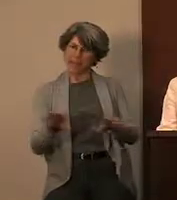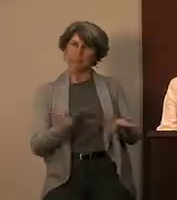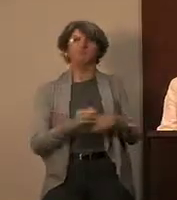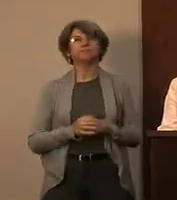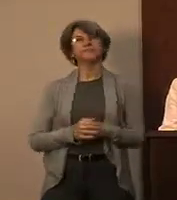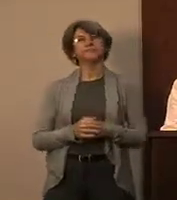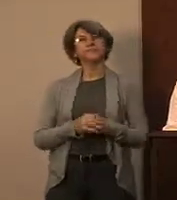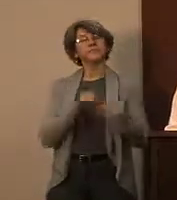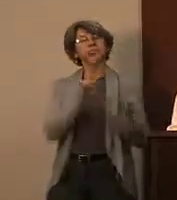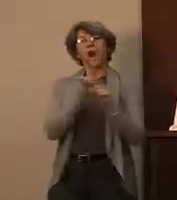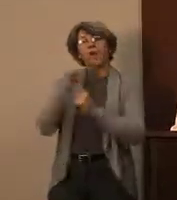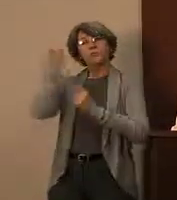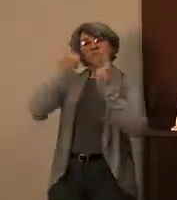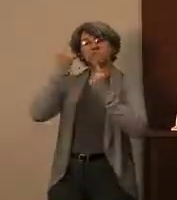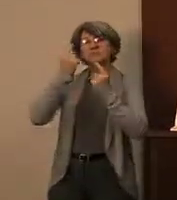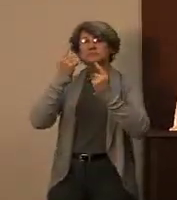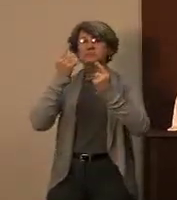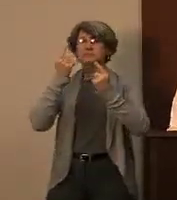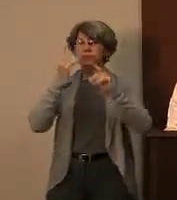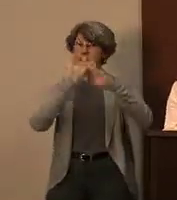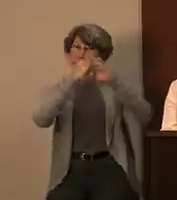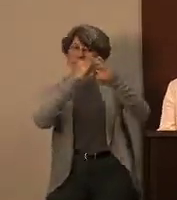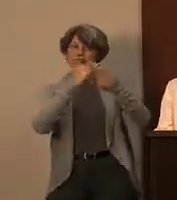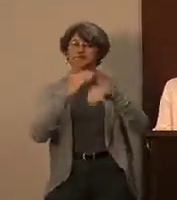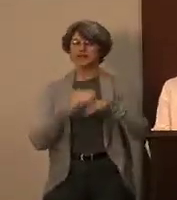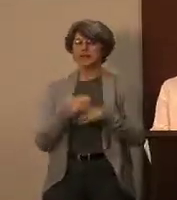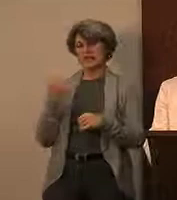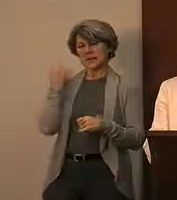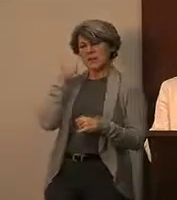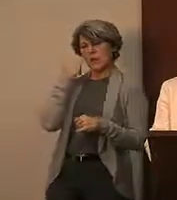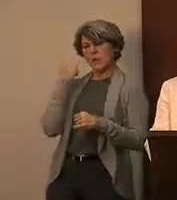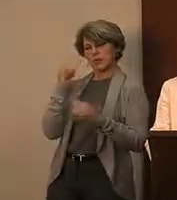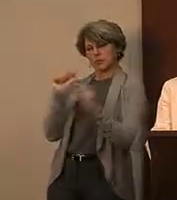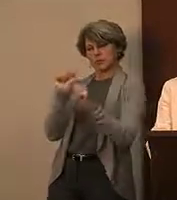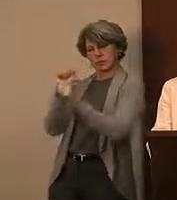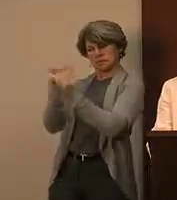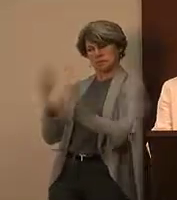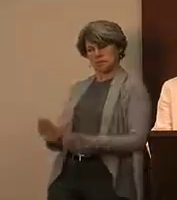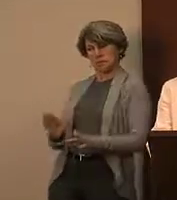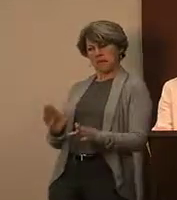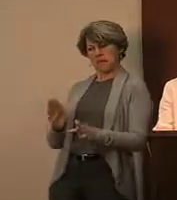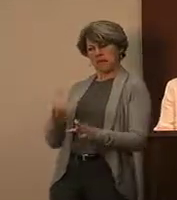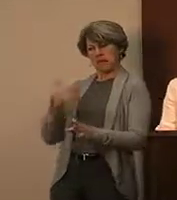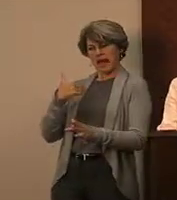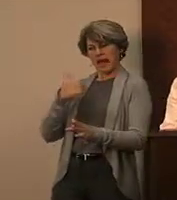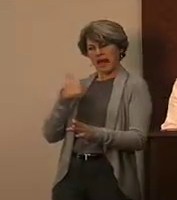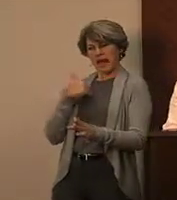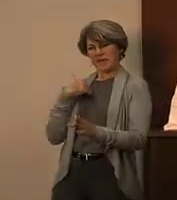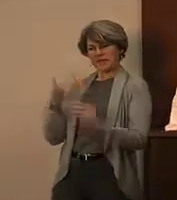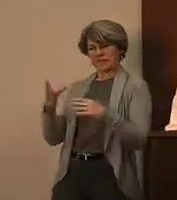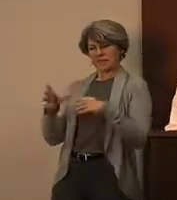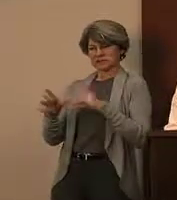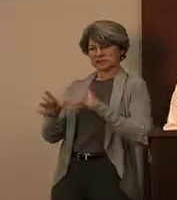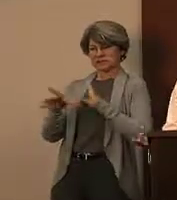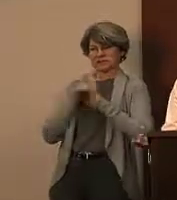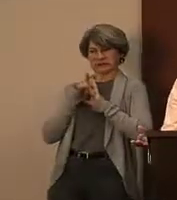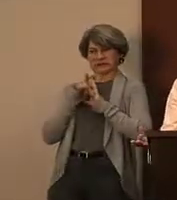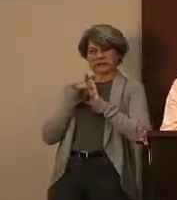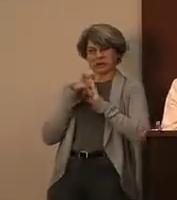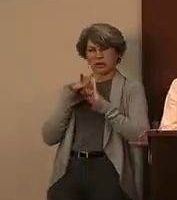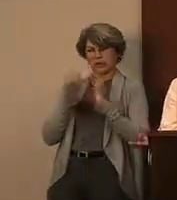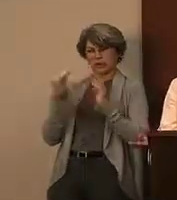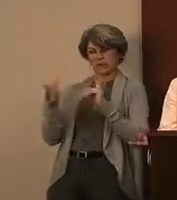consider in terms of prevention is if a healthcare worker has an occupational exposure, for example, they